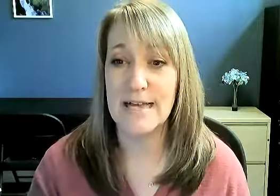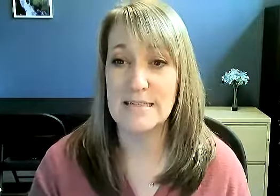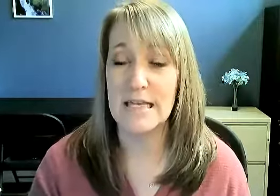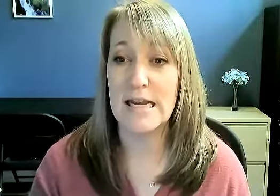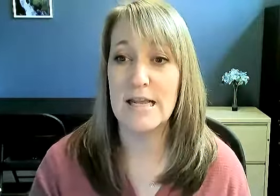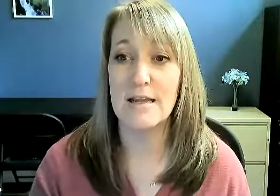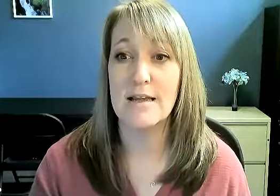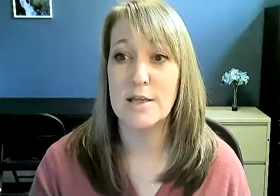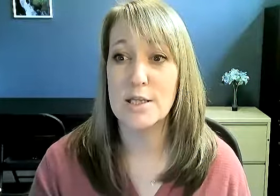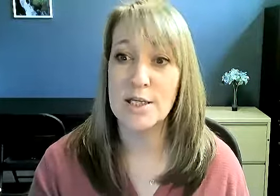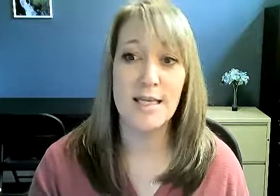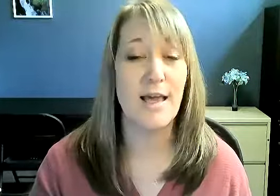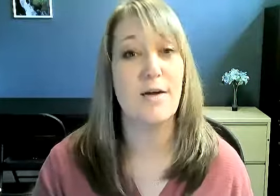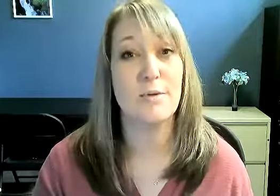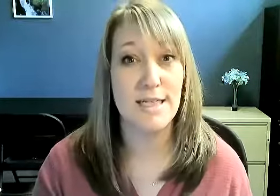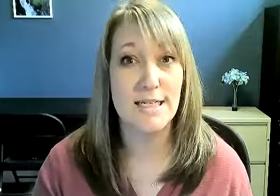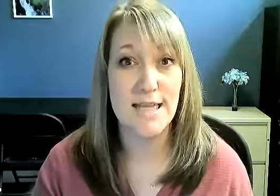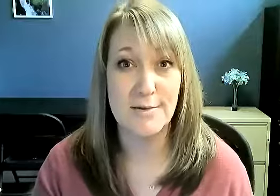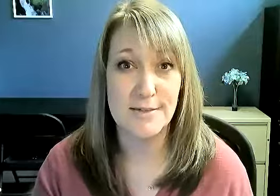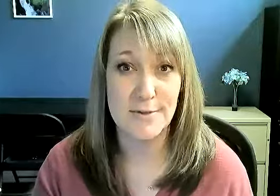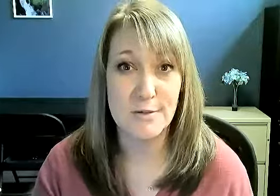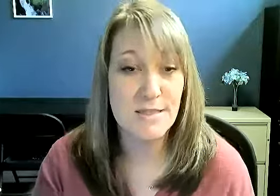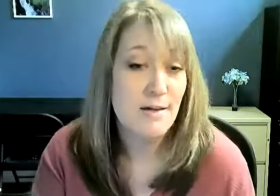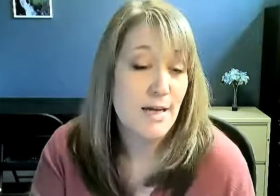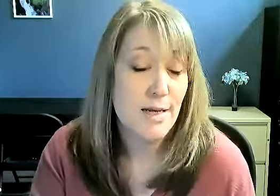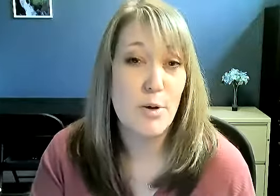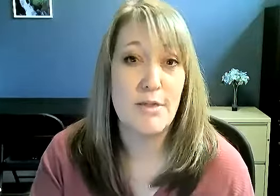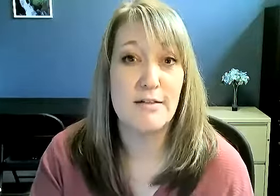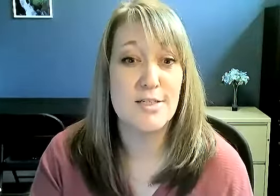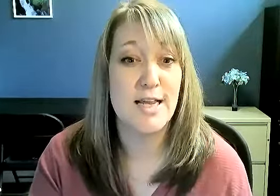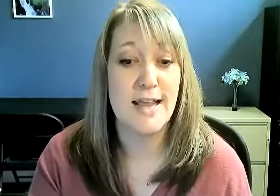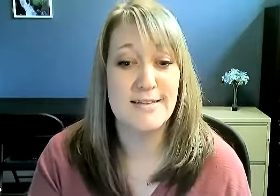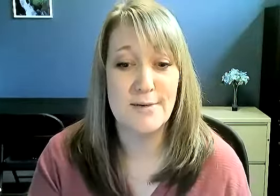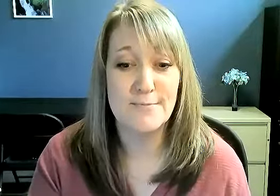fascinating look at related nouns and verbs in both English and ASL.